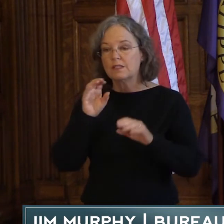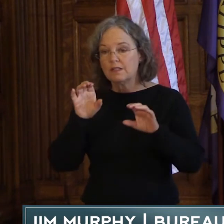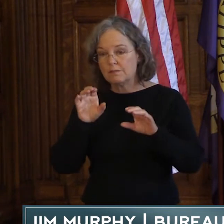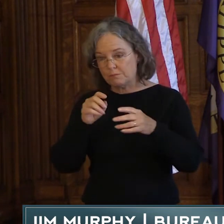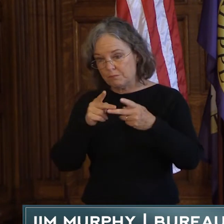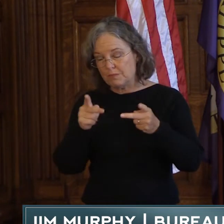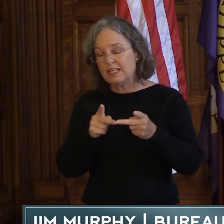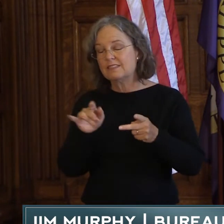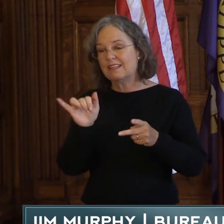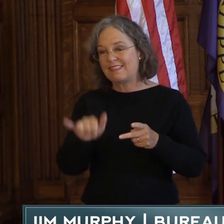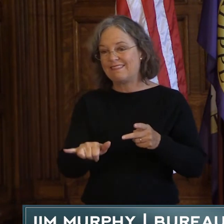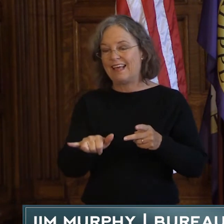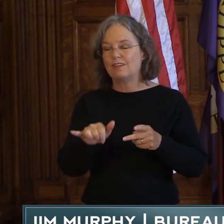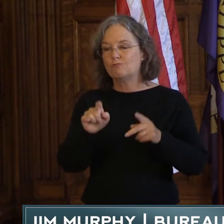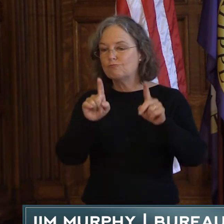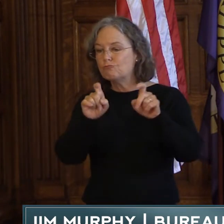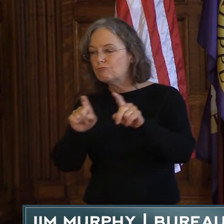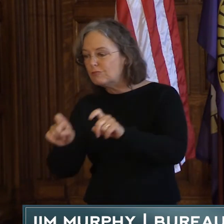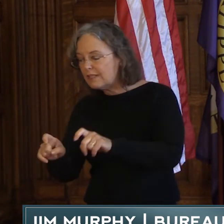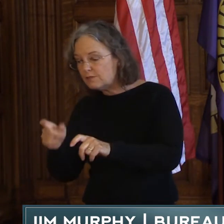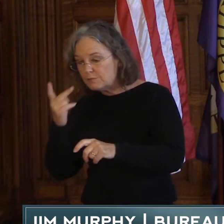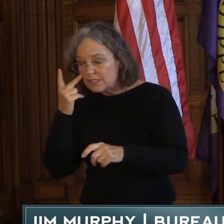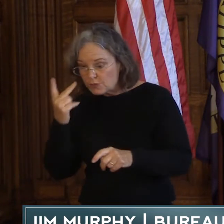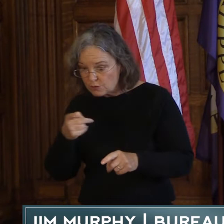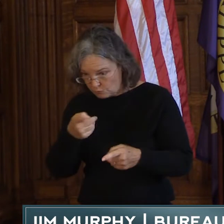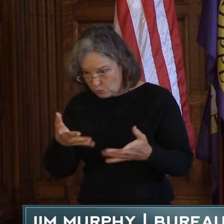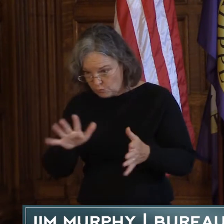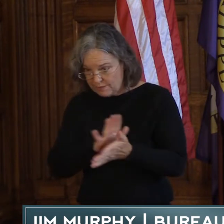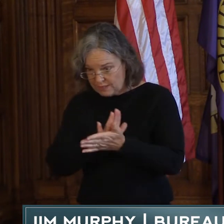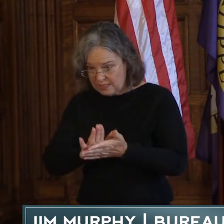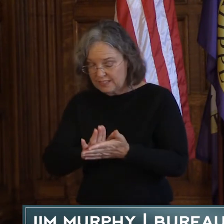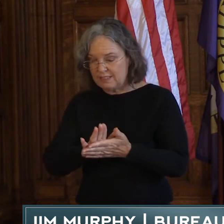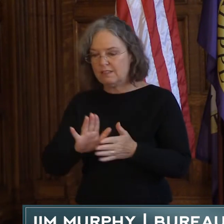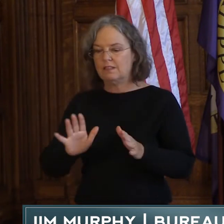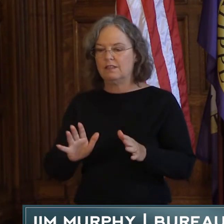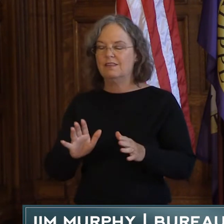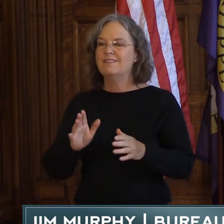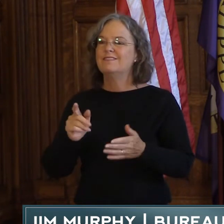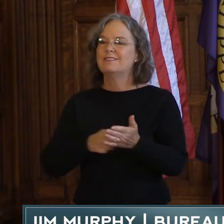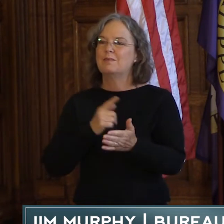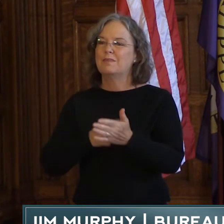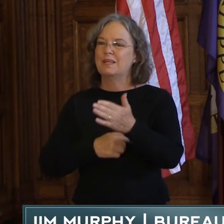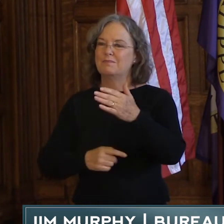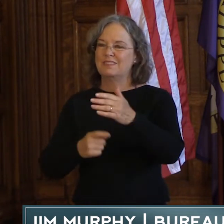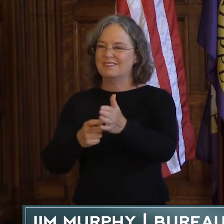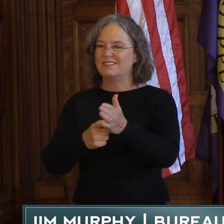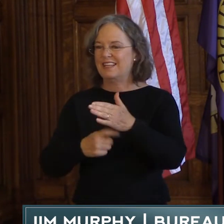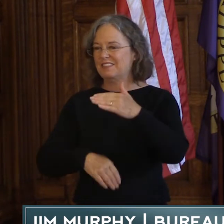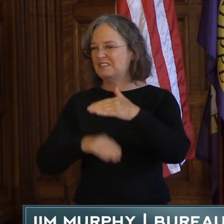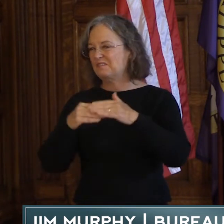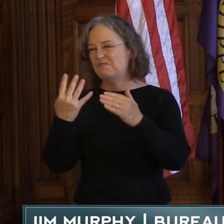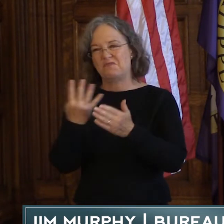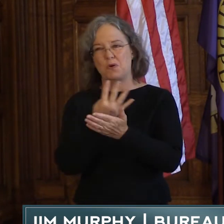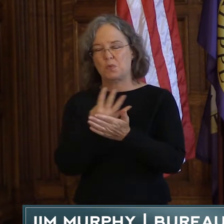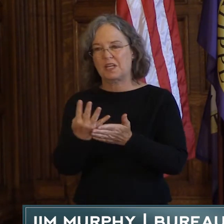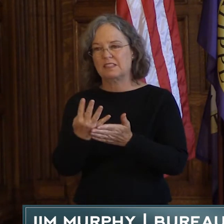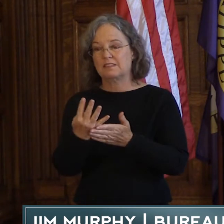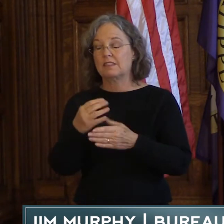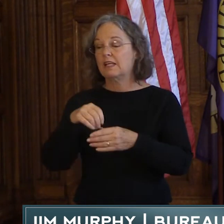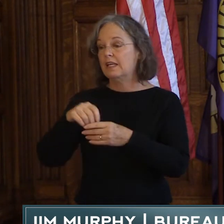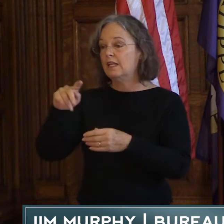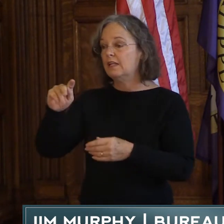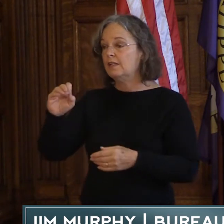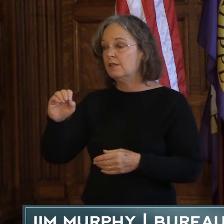somebody clears the virus, and in some cases that's been taken up to 4 and 5 weeks. The good news for Toole County is we have not had